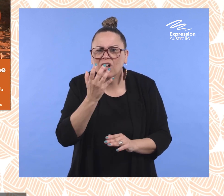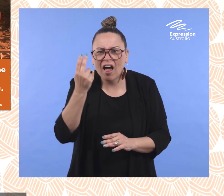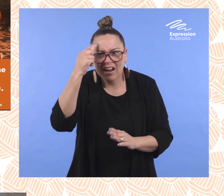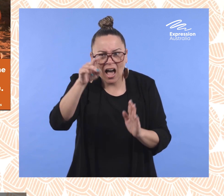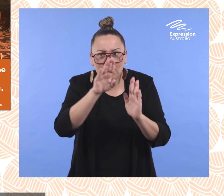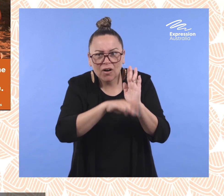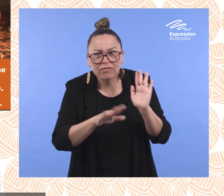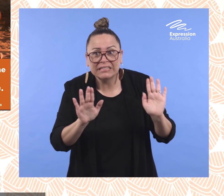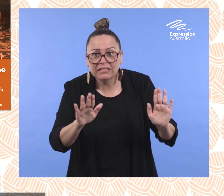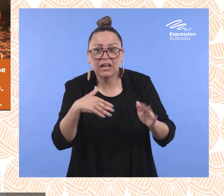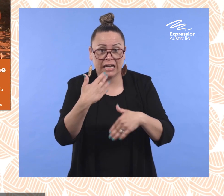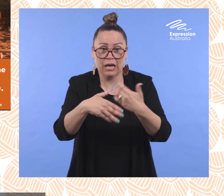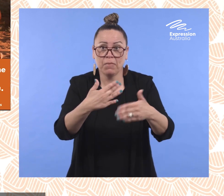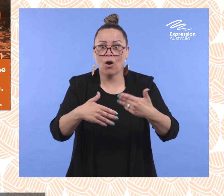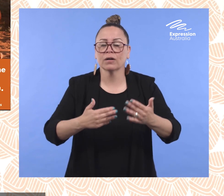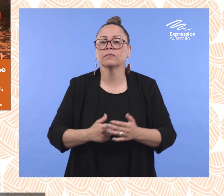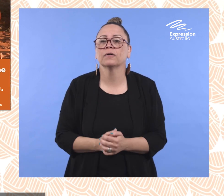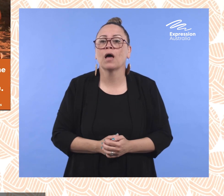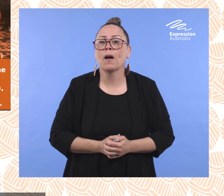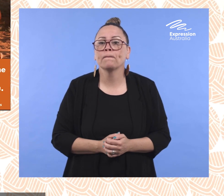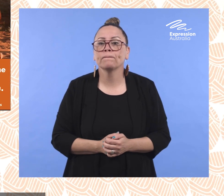Sorry, it's okay. We'll keep going.